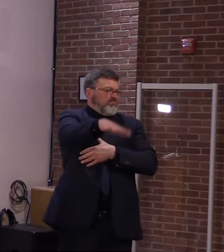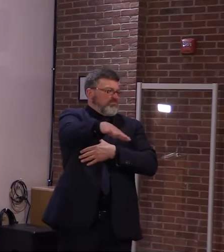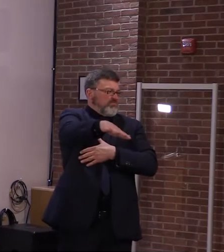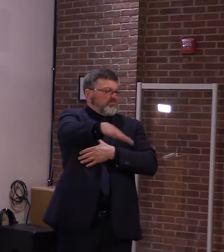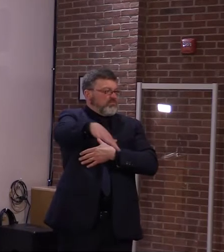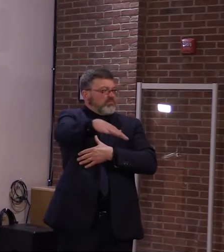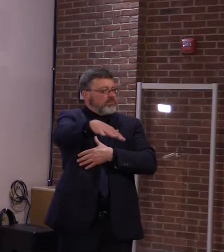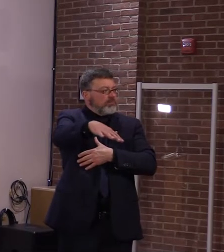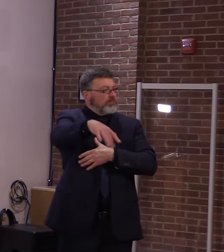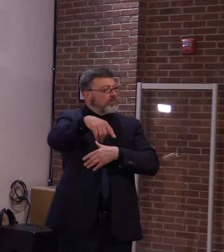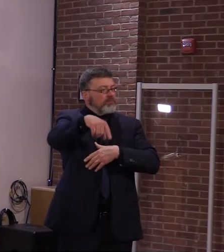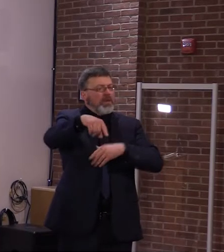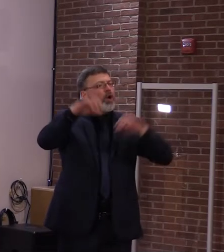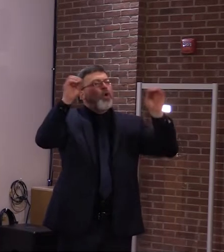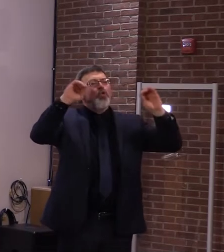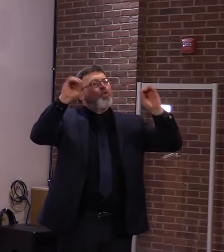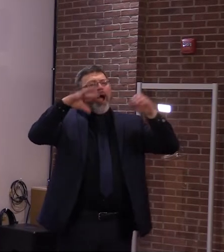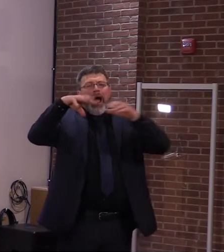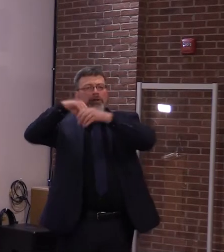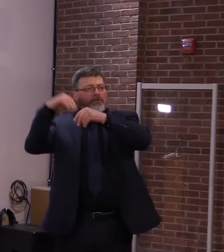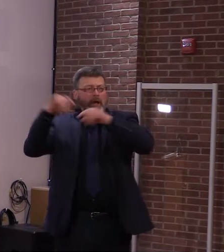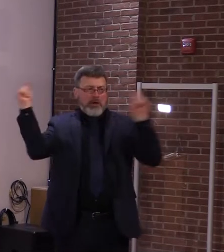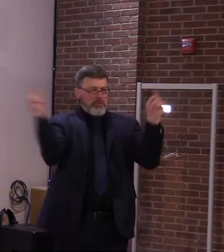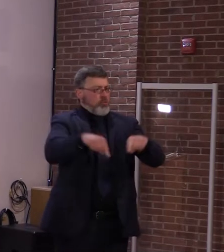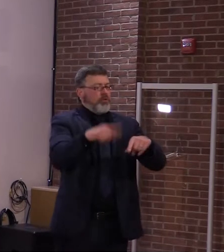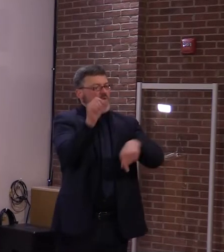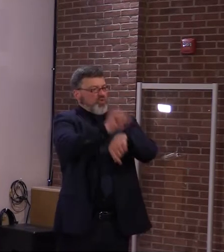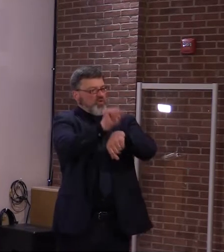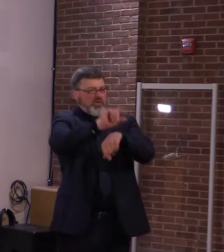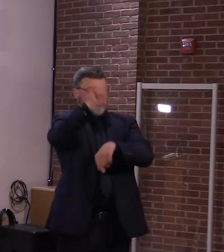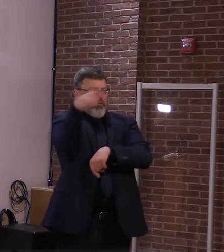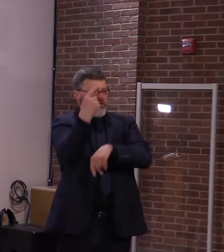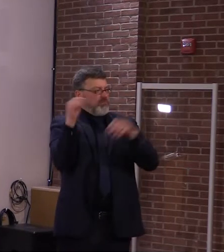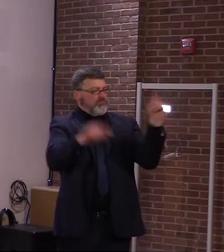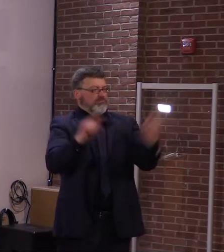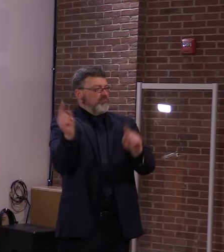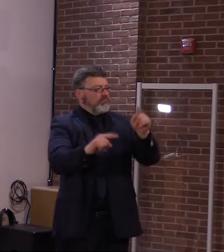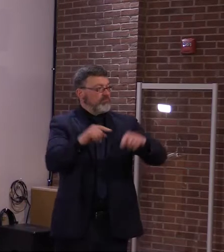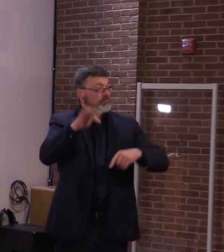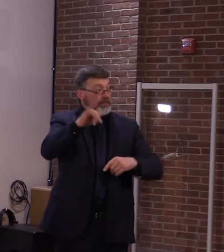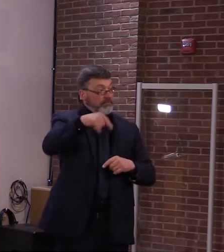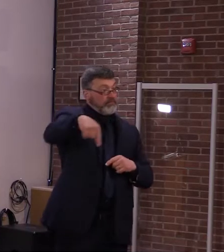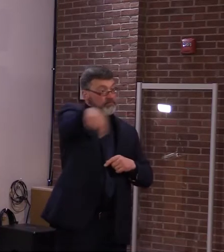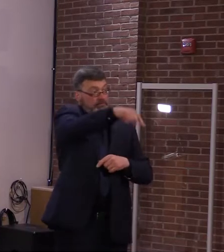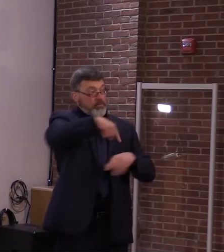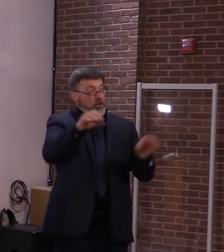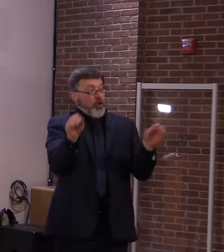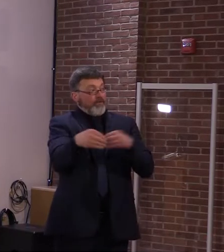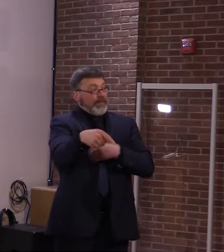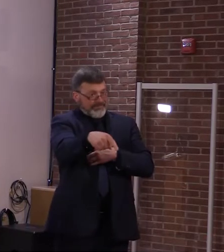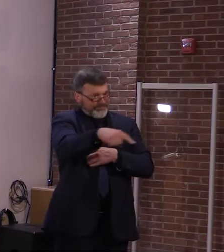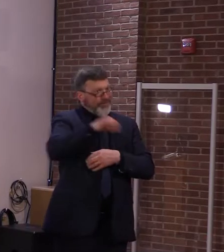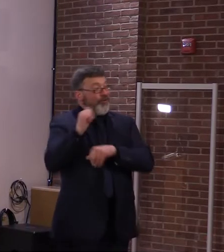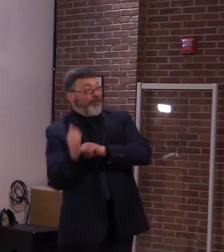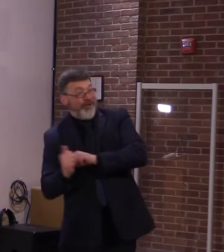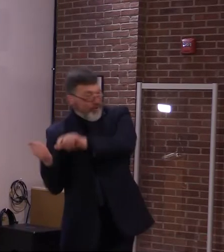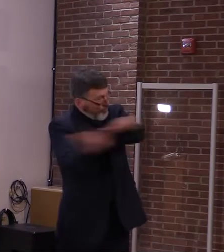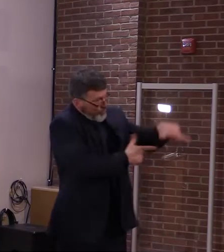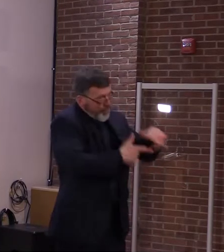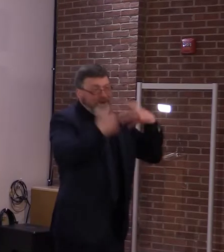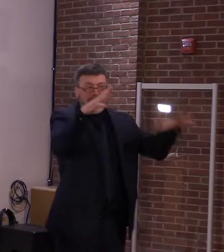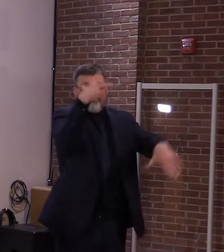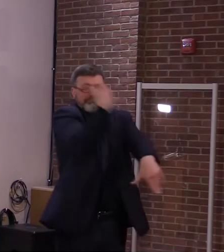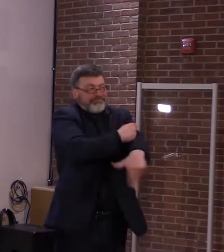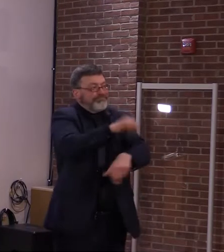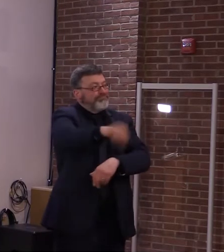and all the people who work there are fully vaccinated, that is, 2 weeks after their